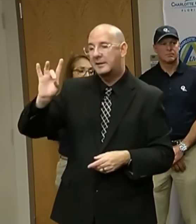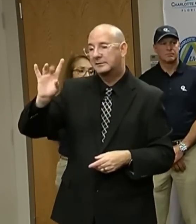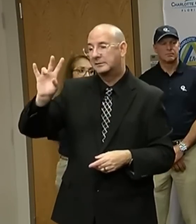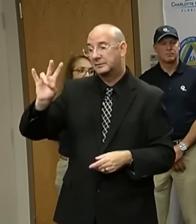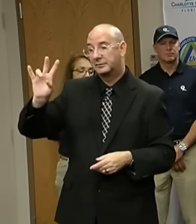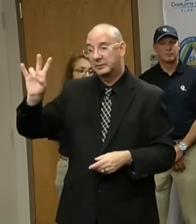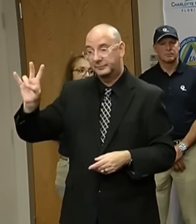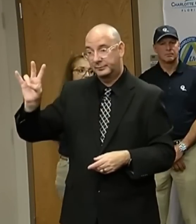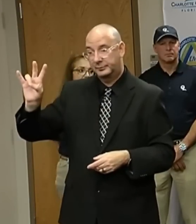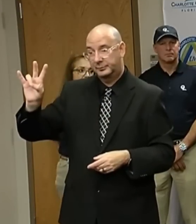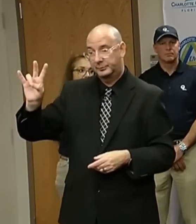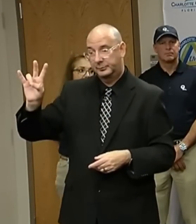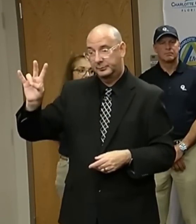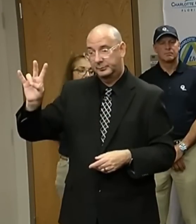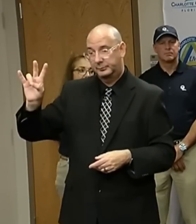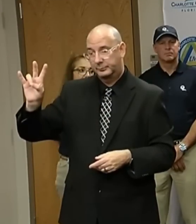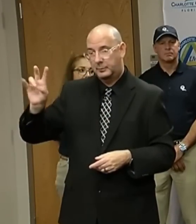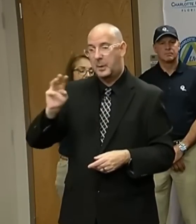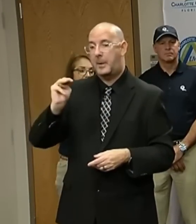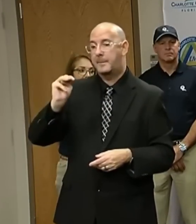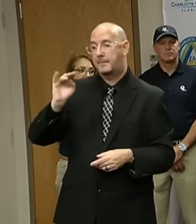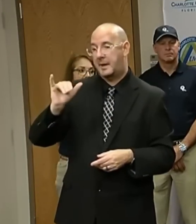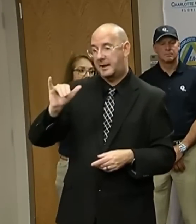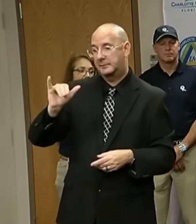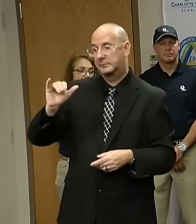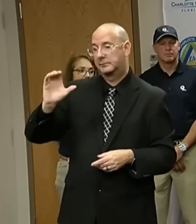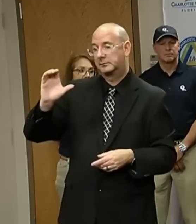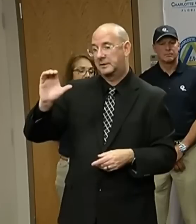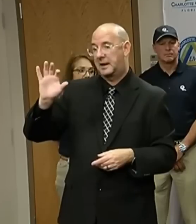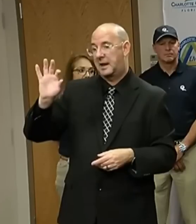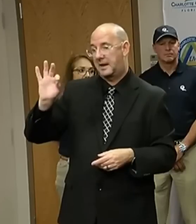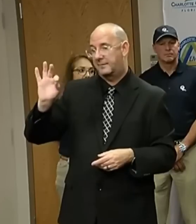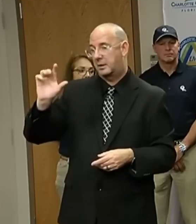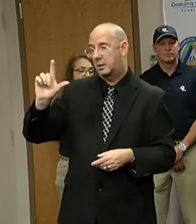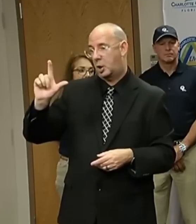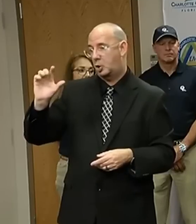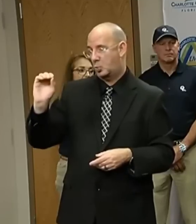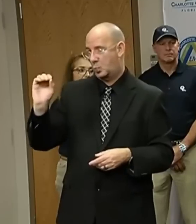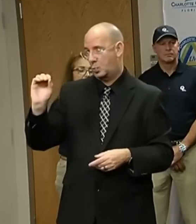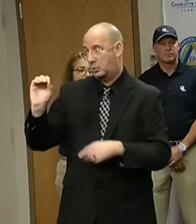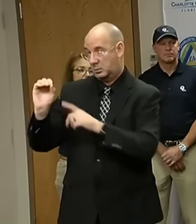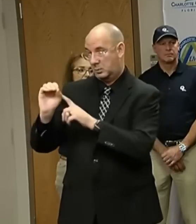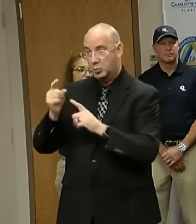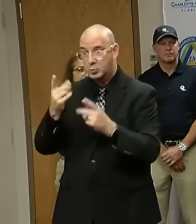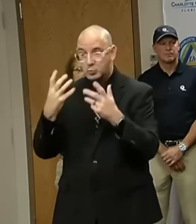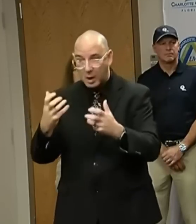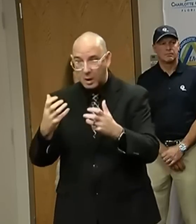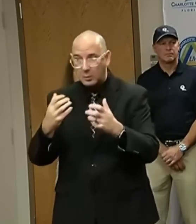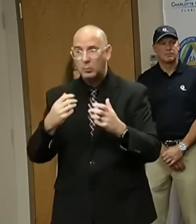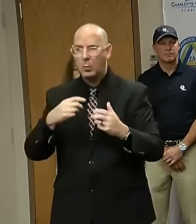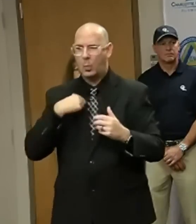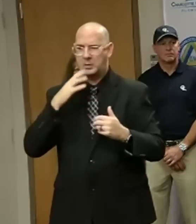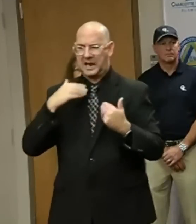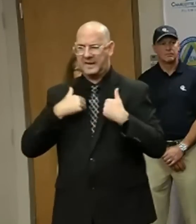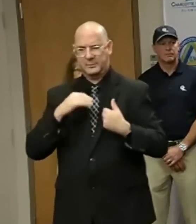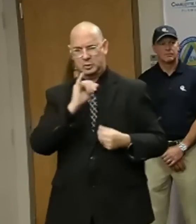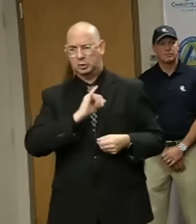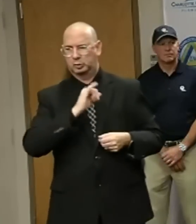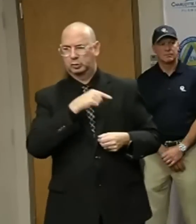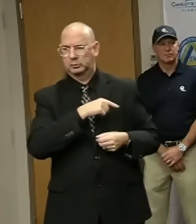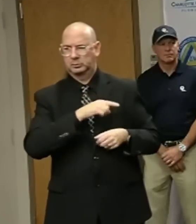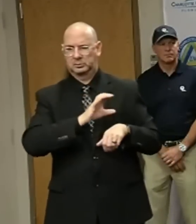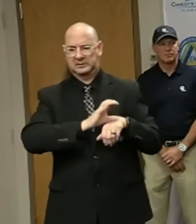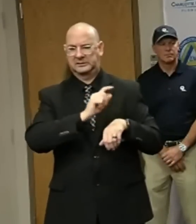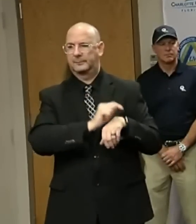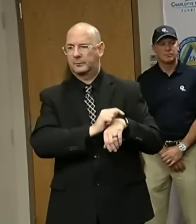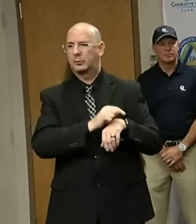1-877-MY-FLCFO. If one of the first 3 phone calls you make in your house in order to get insurance claims solved is to one of those 3s, there's almost zero chance you can be taken advantage